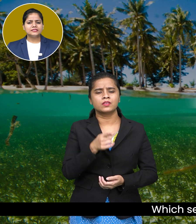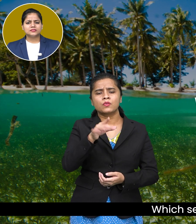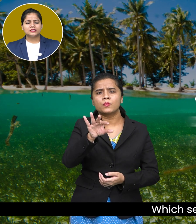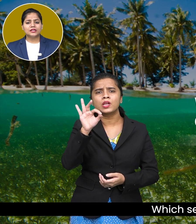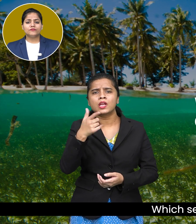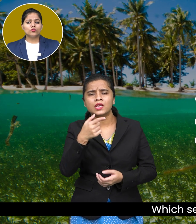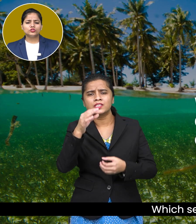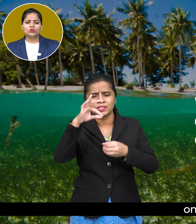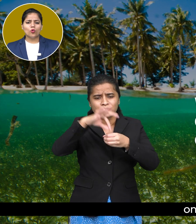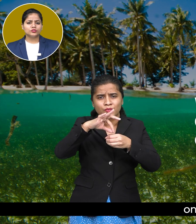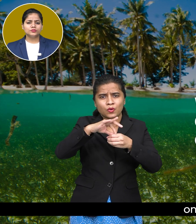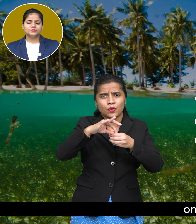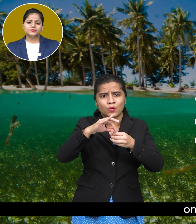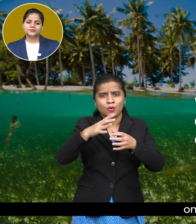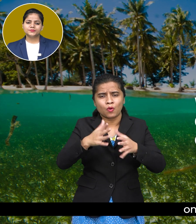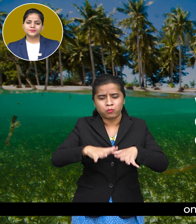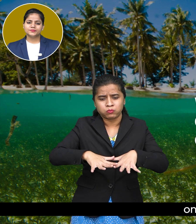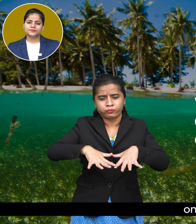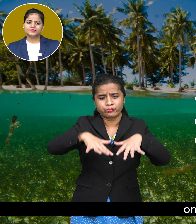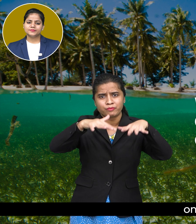Which seeds can float on water?